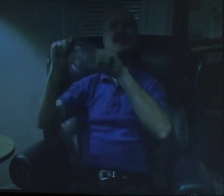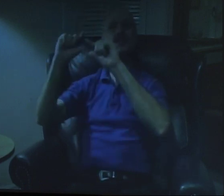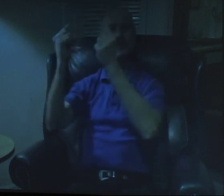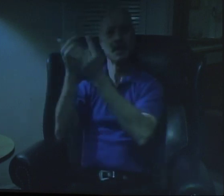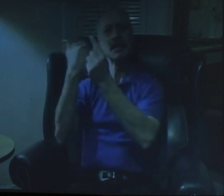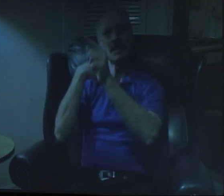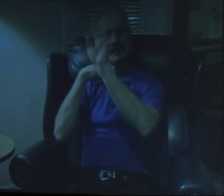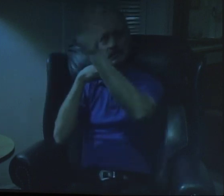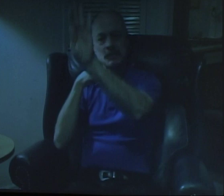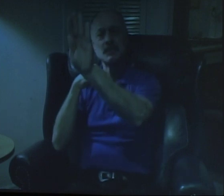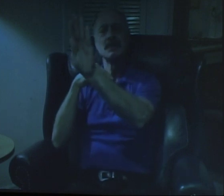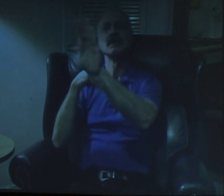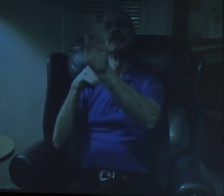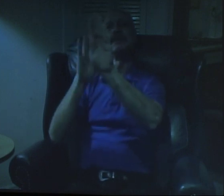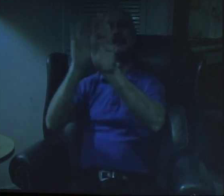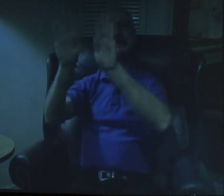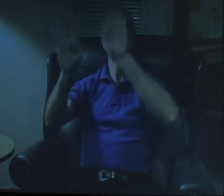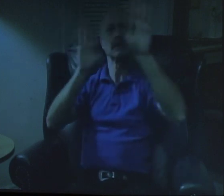had Egyptian